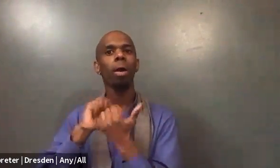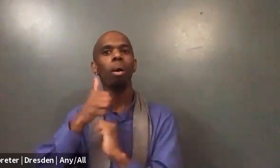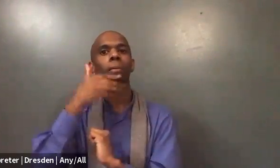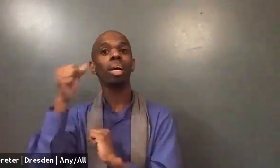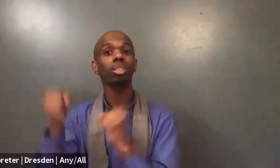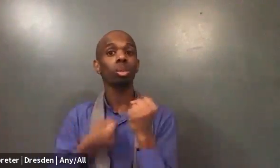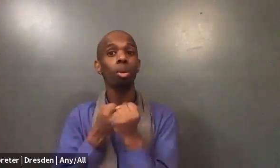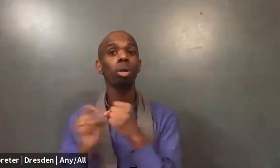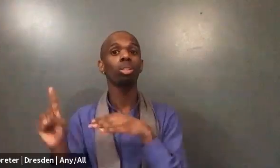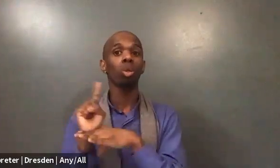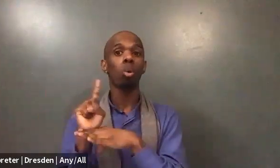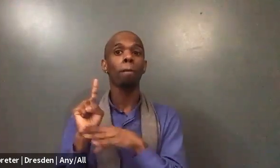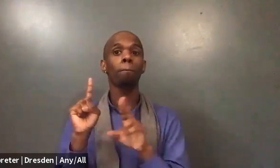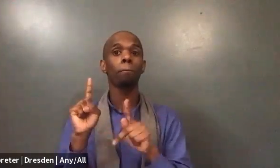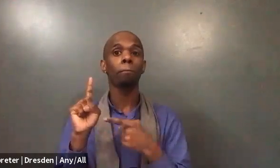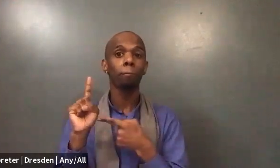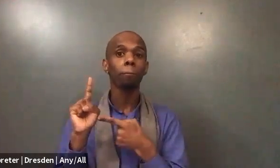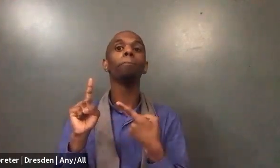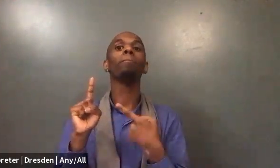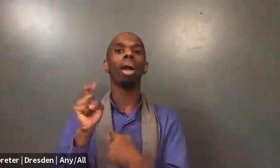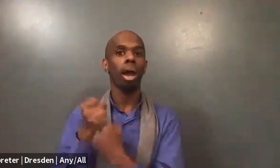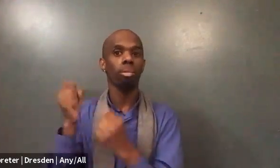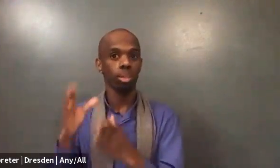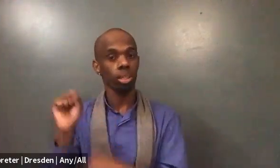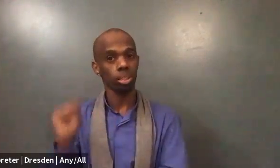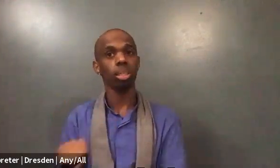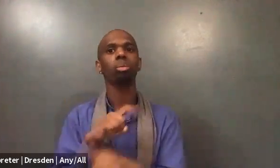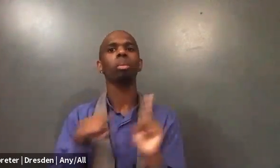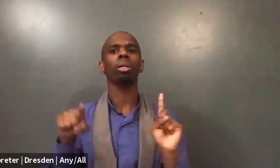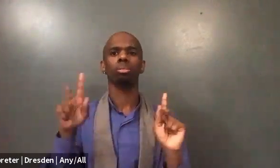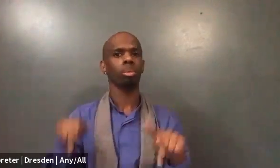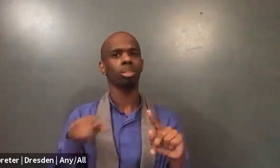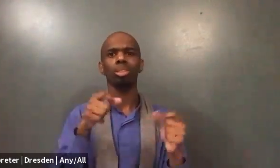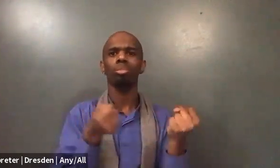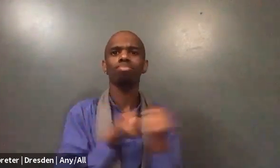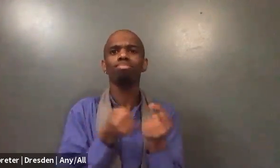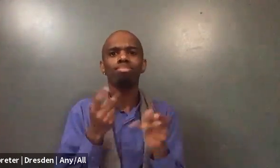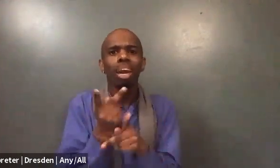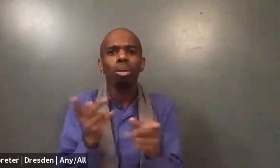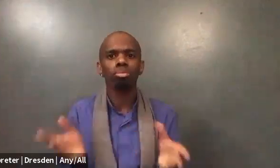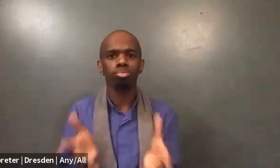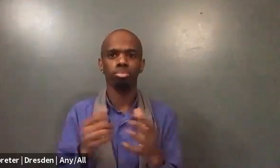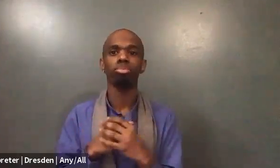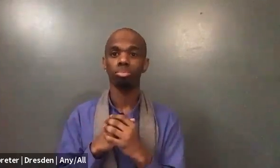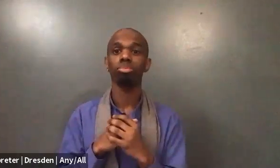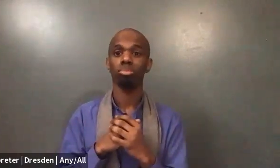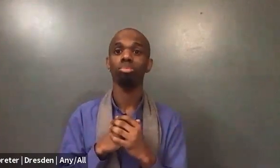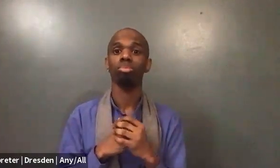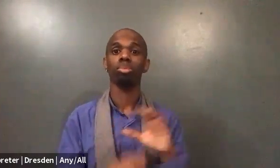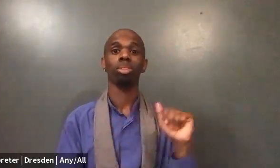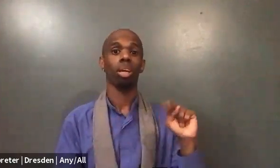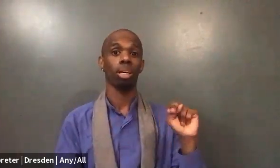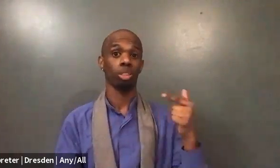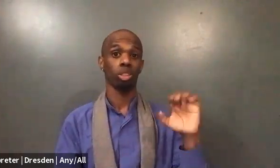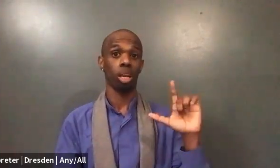I saw you unmuted. Yeah, the last few things that came to mind as we end our time together is, you know, if